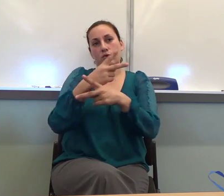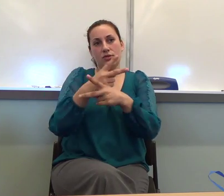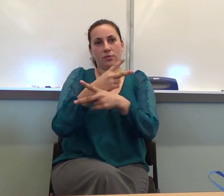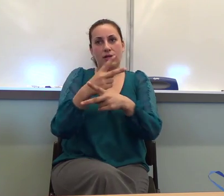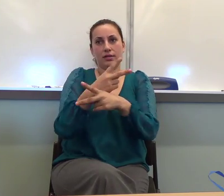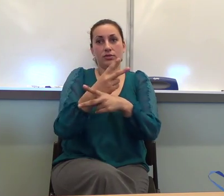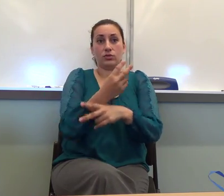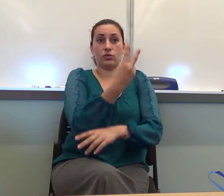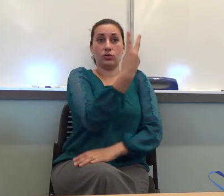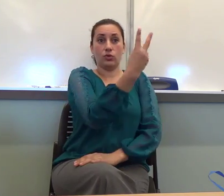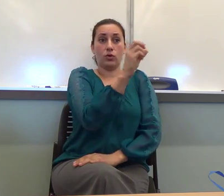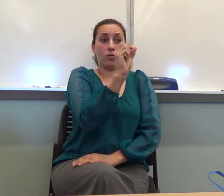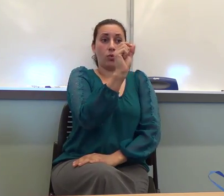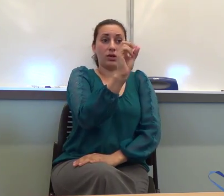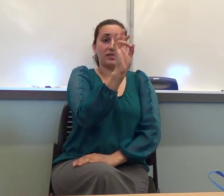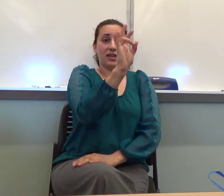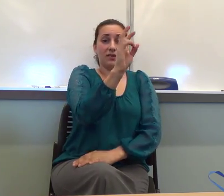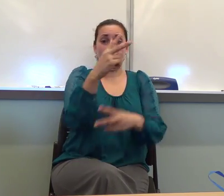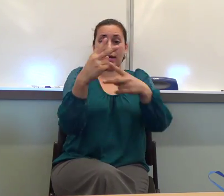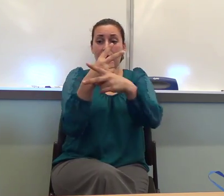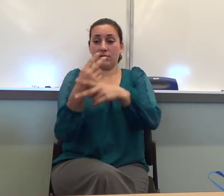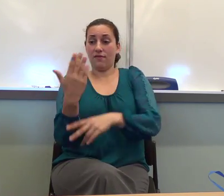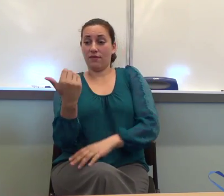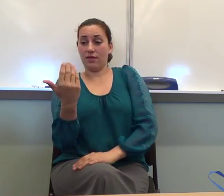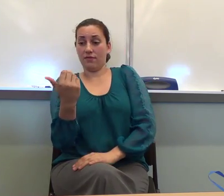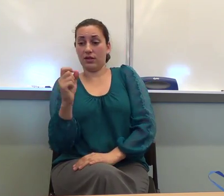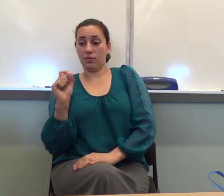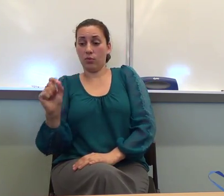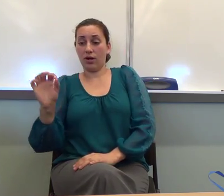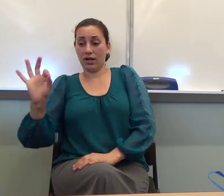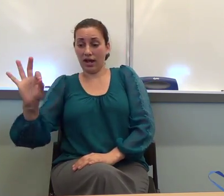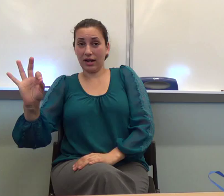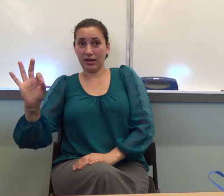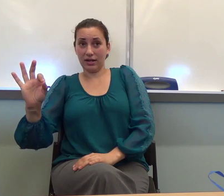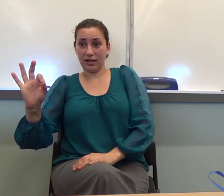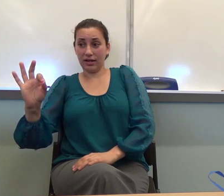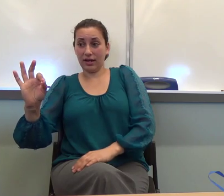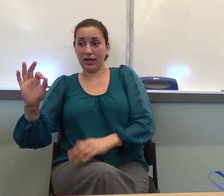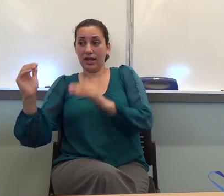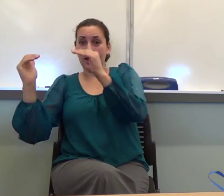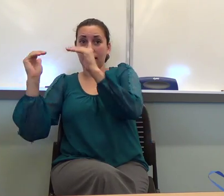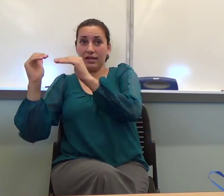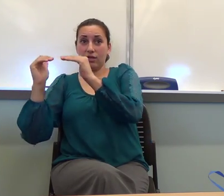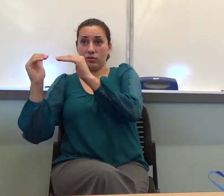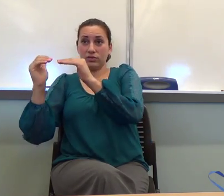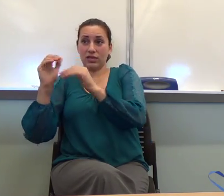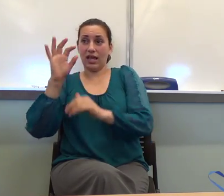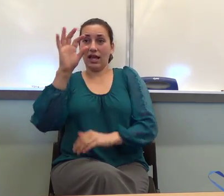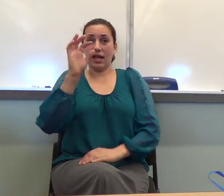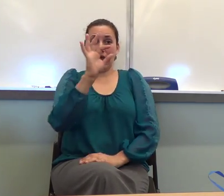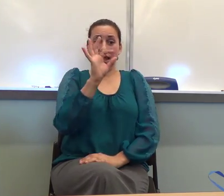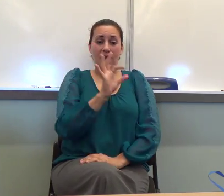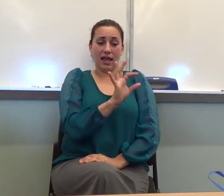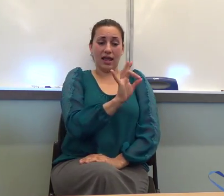2.7 times 15.9 equal to 8.1 times